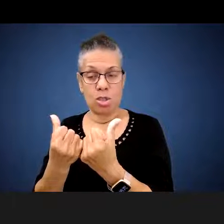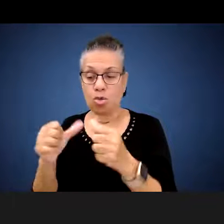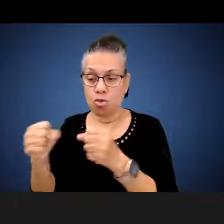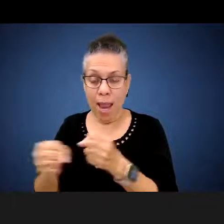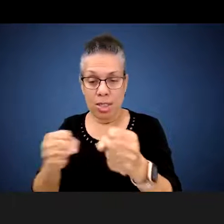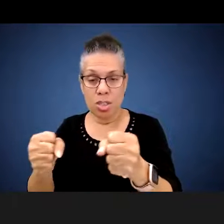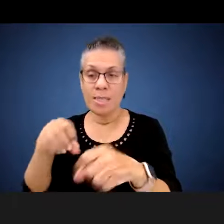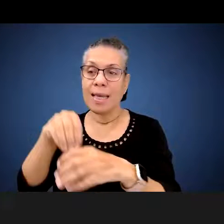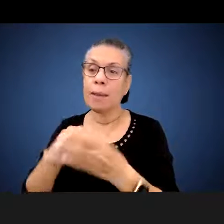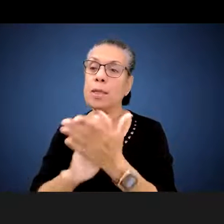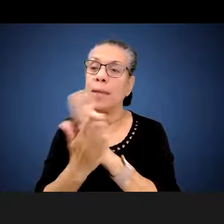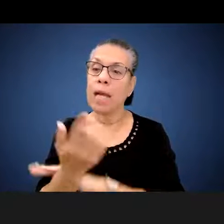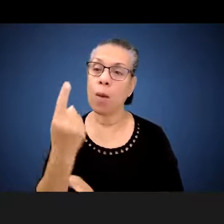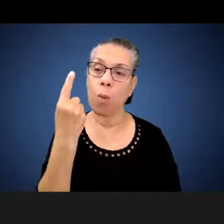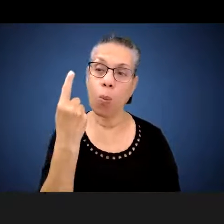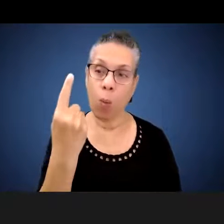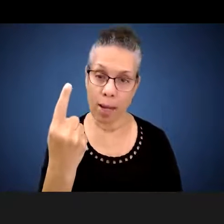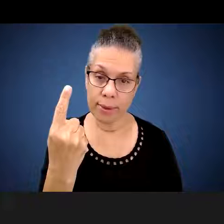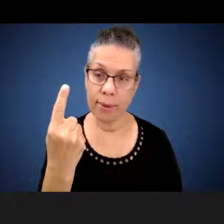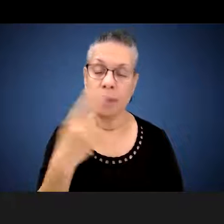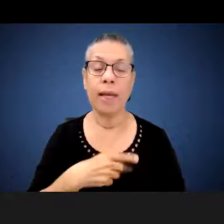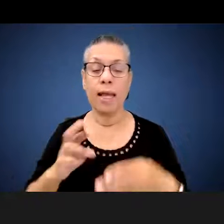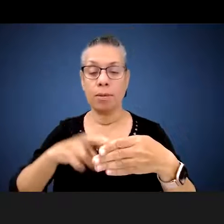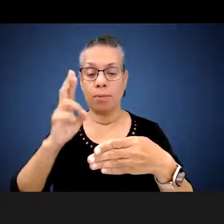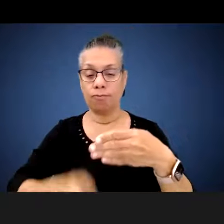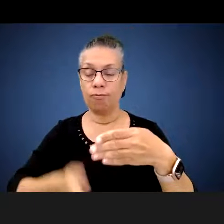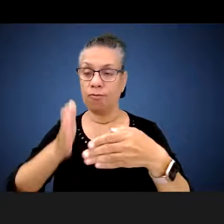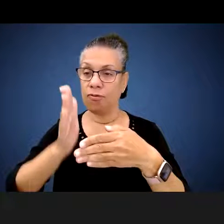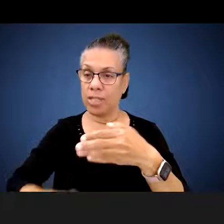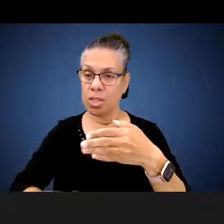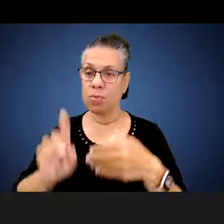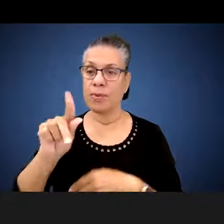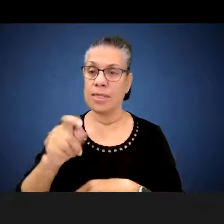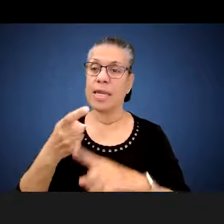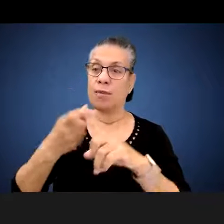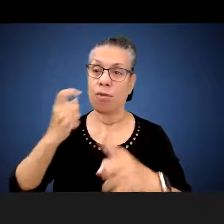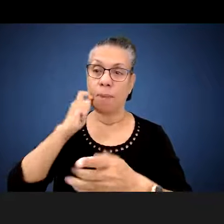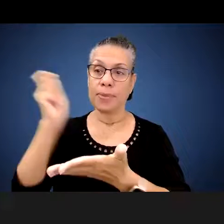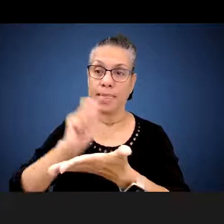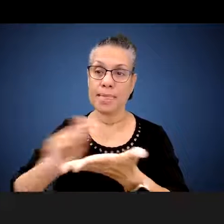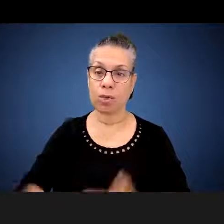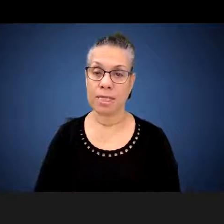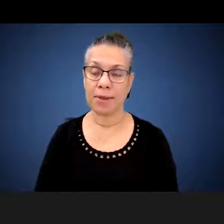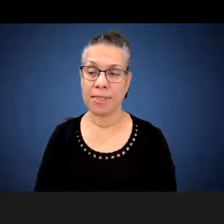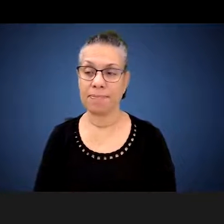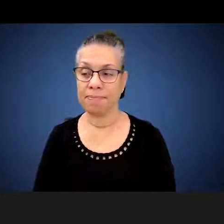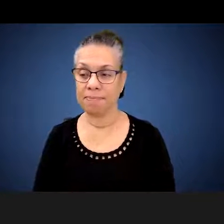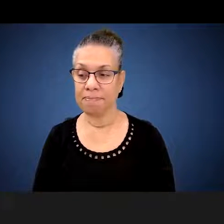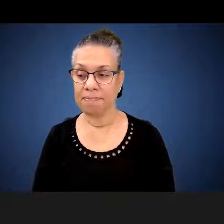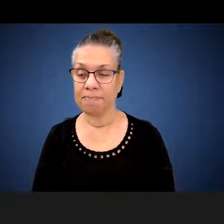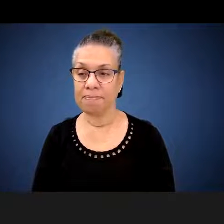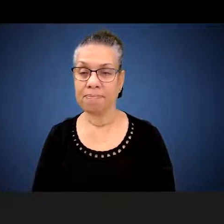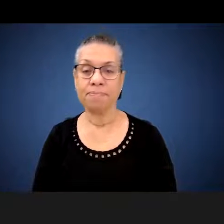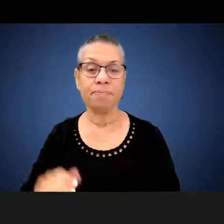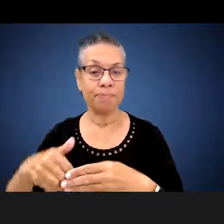into one strategy and to be finalized by a date set by the secretary. Next slide, please, Val.